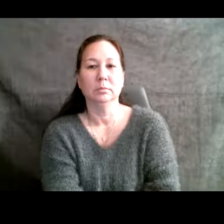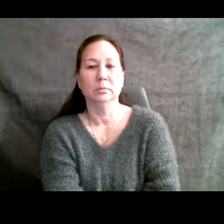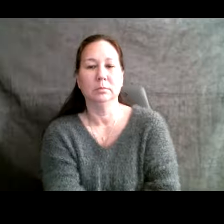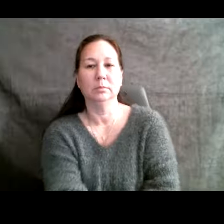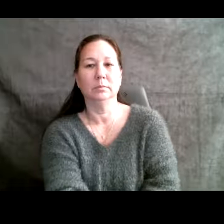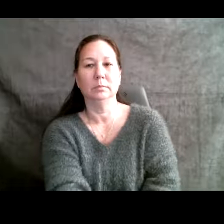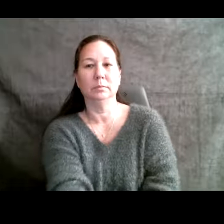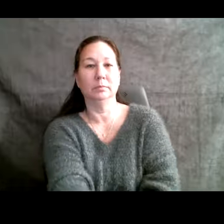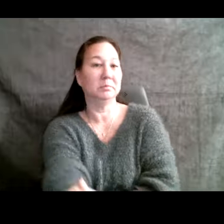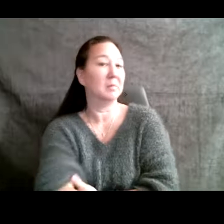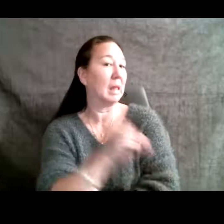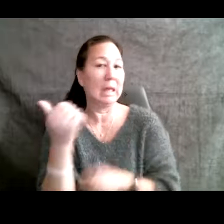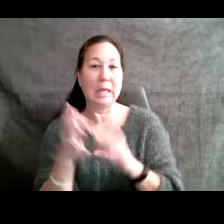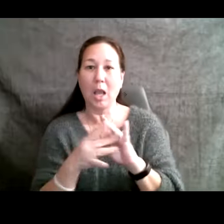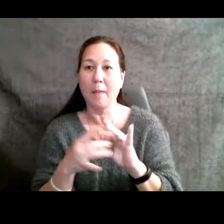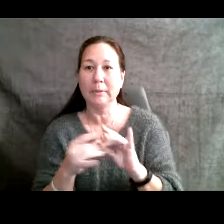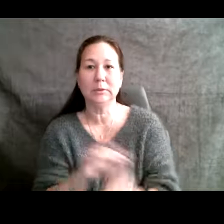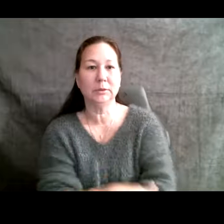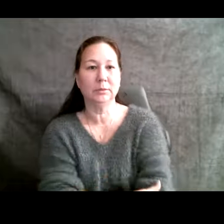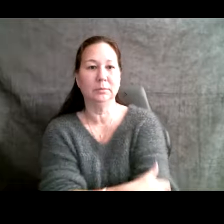Are there any comments on this?